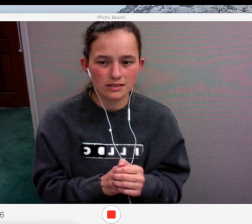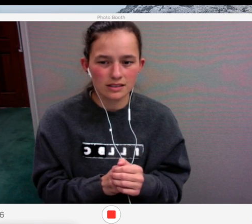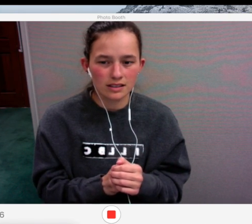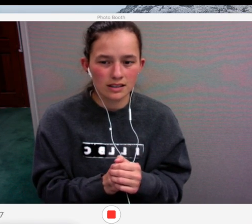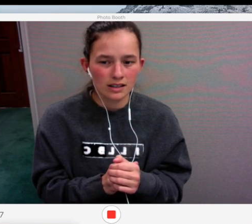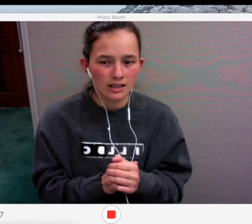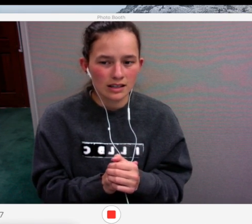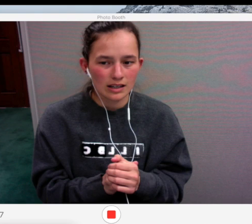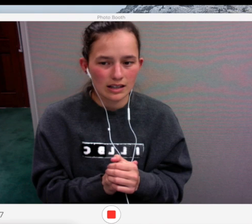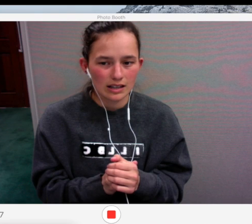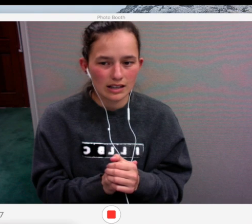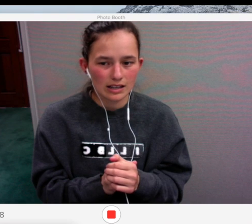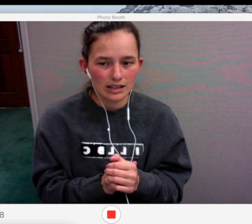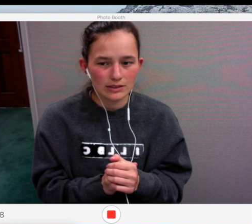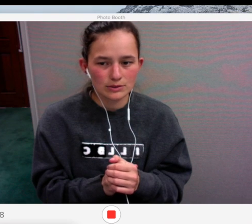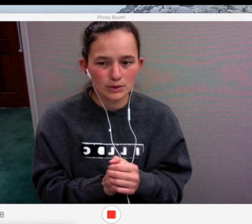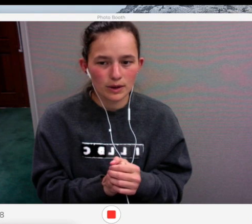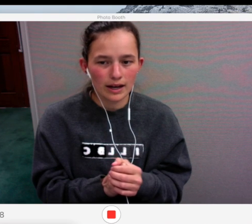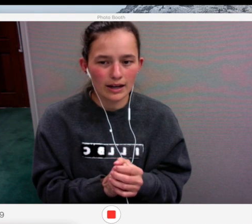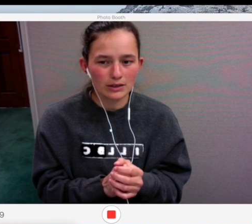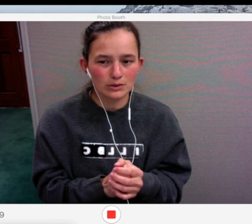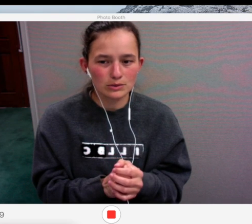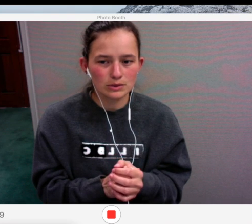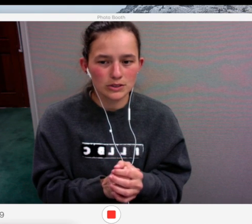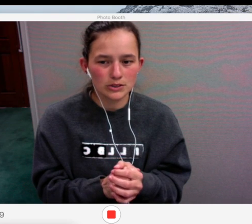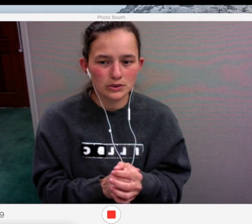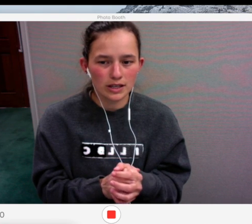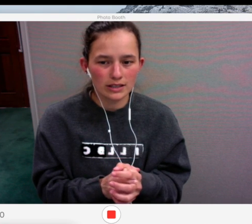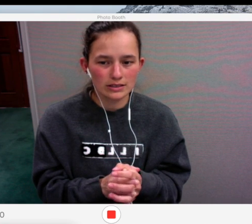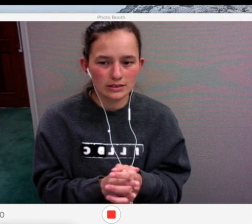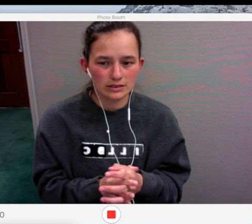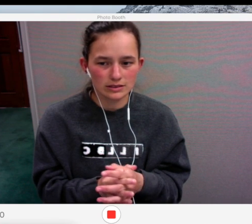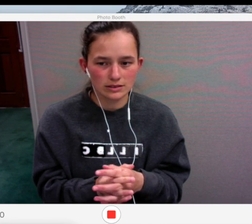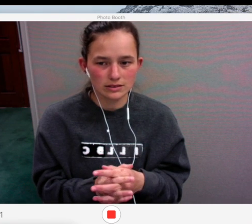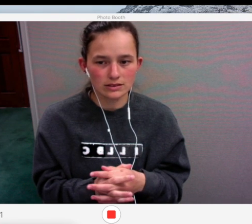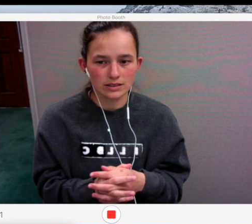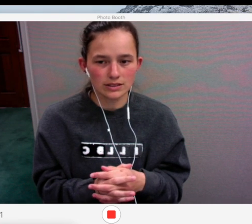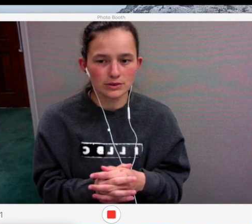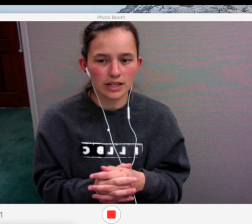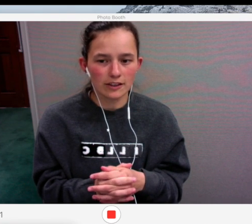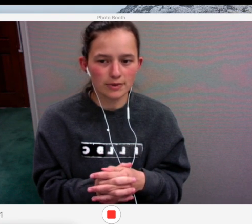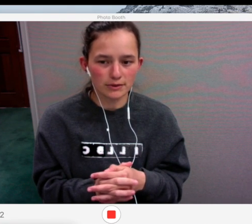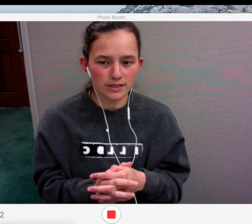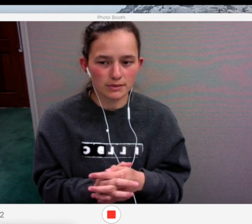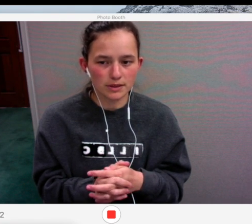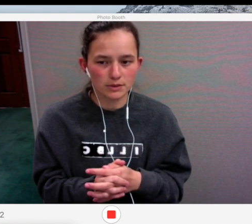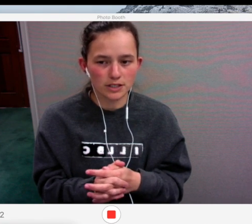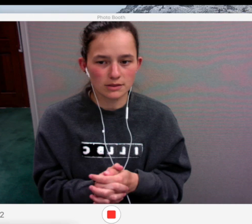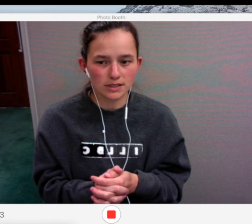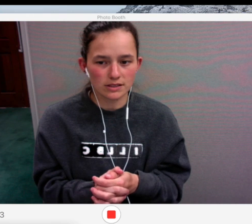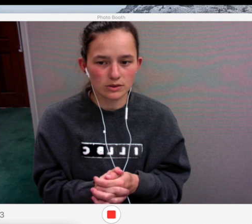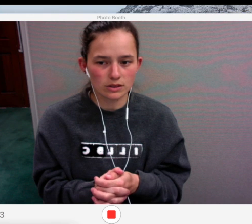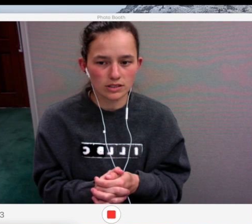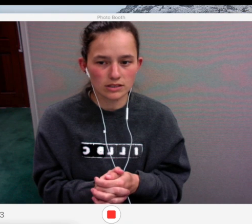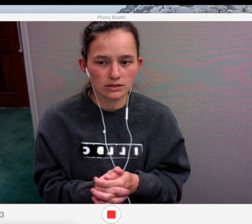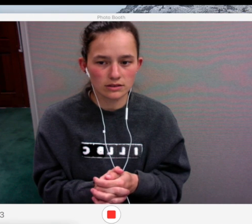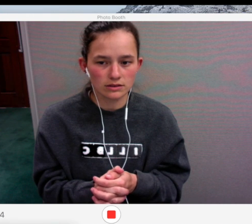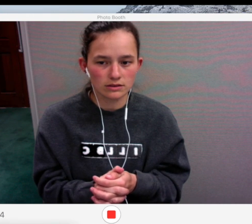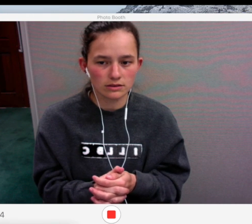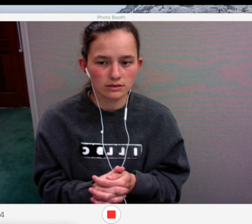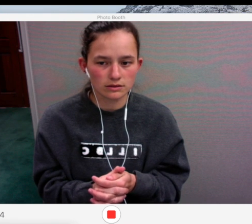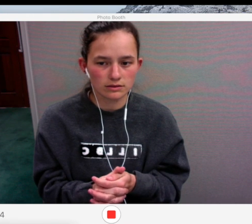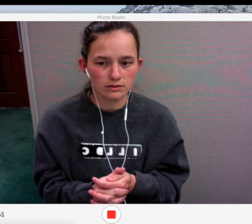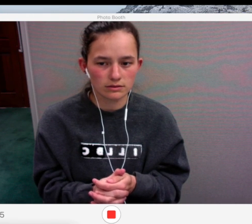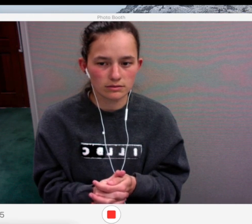Yes. I don't know how to do that. I only have my resume, which has my skills on it.